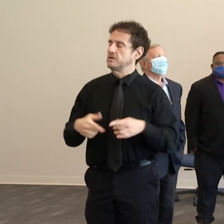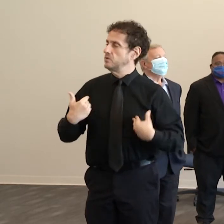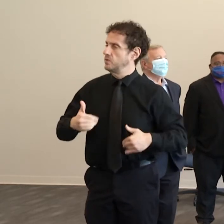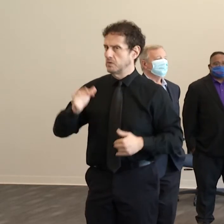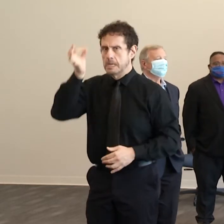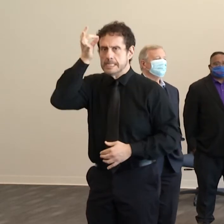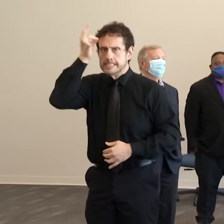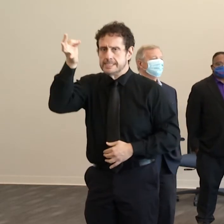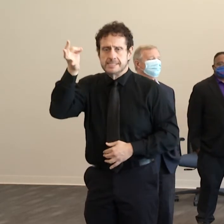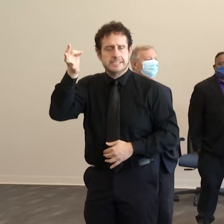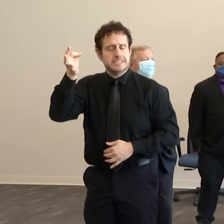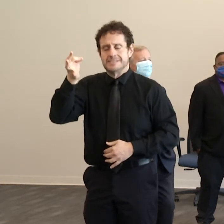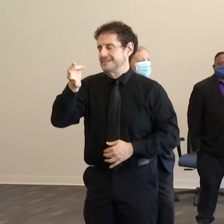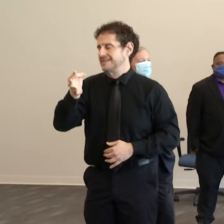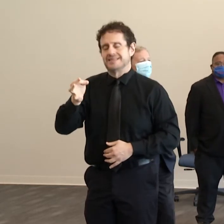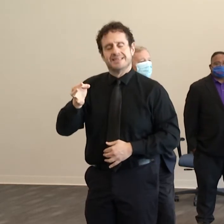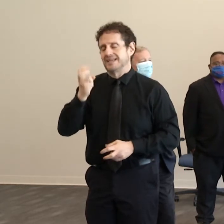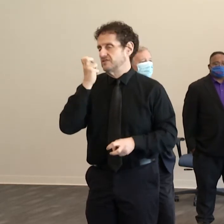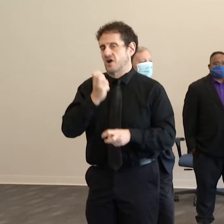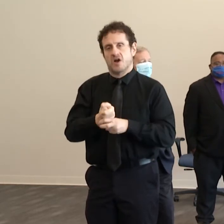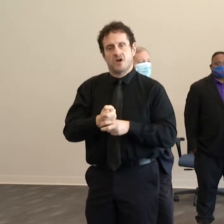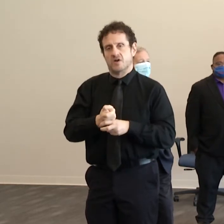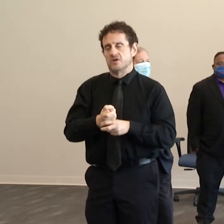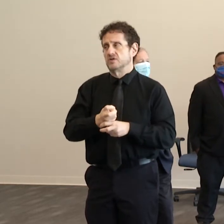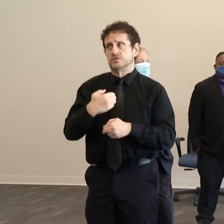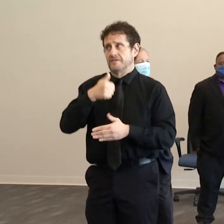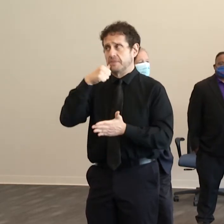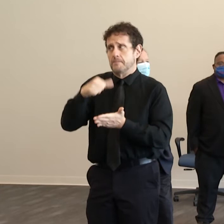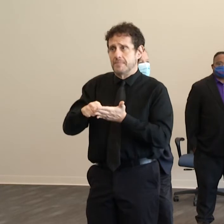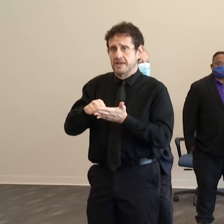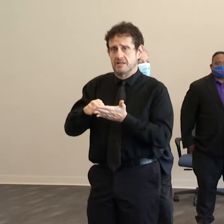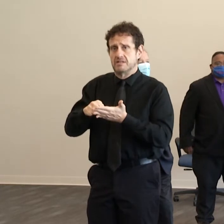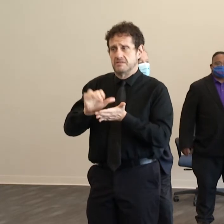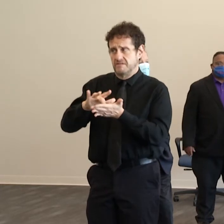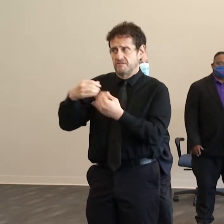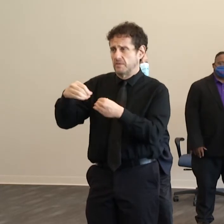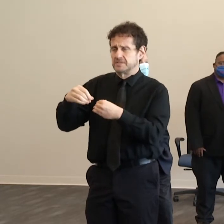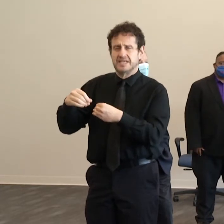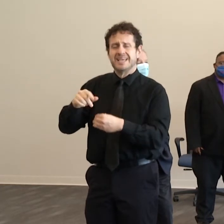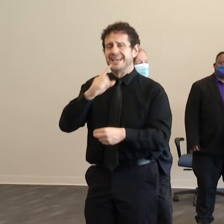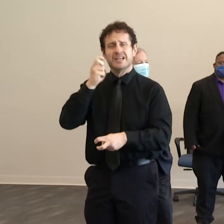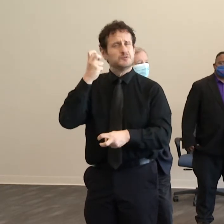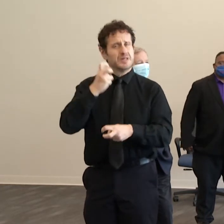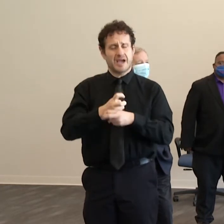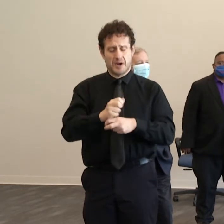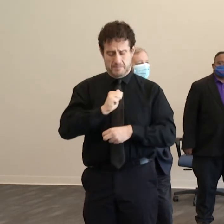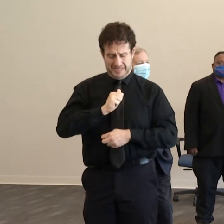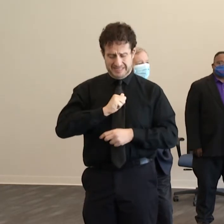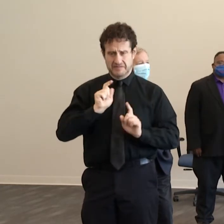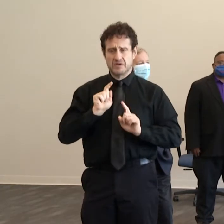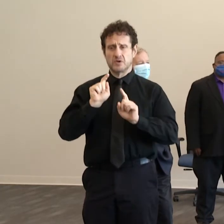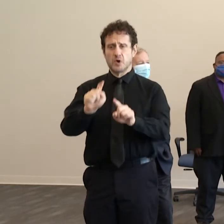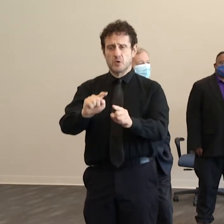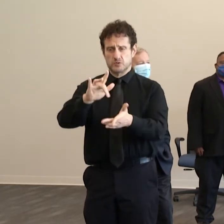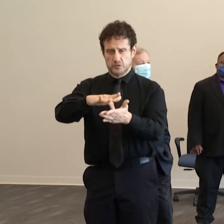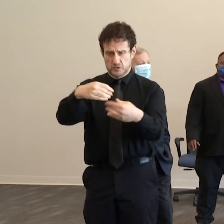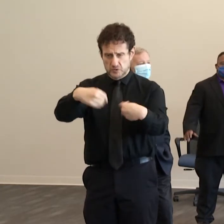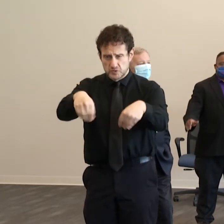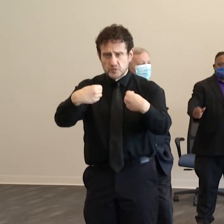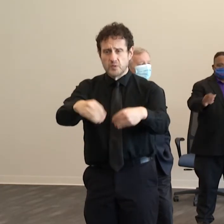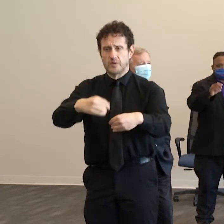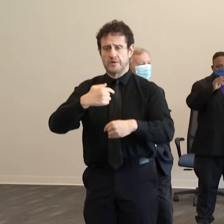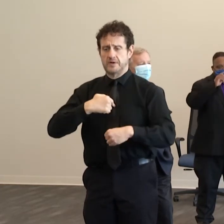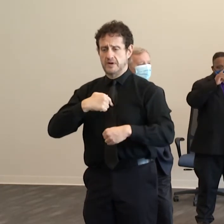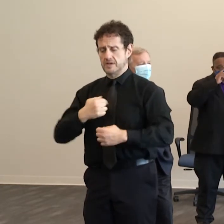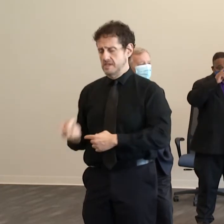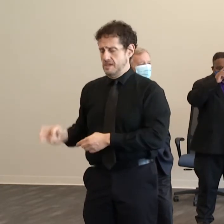really convenient to have the mail order pharmacy, because it's too hard sometimes going to the drugstores. You go there.